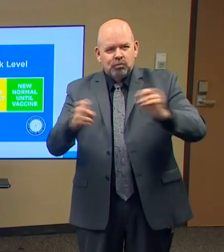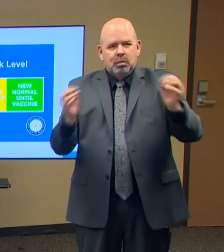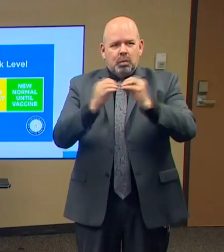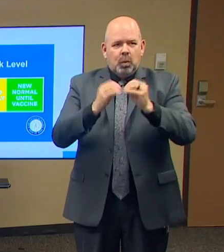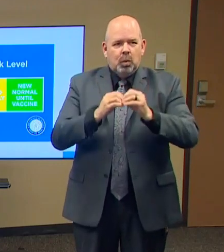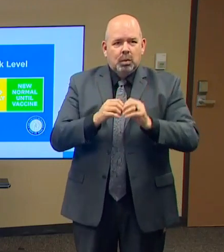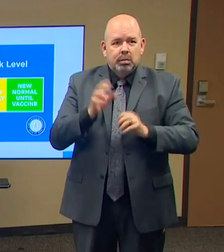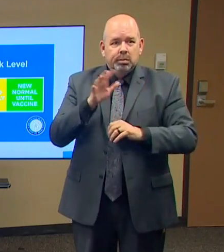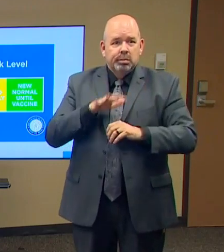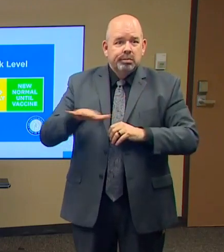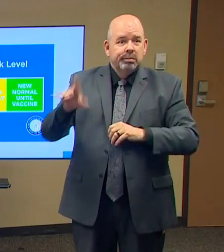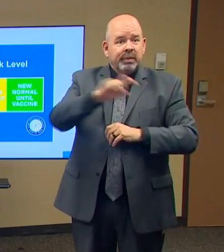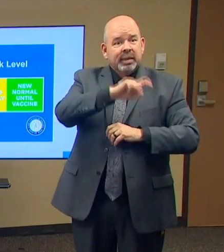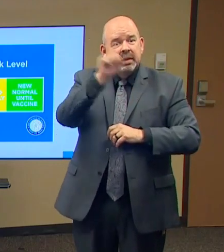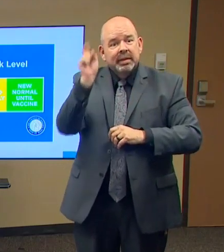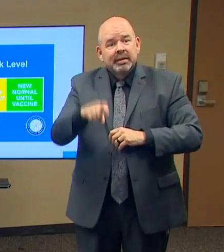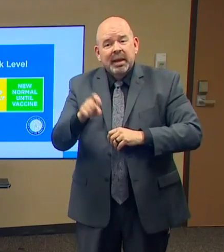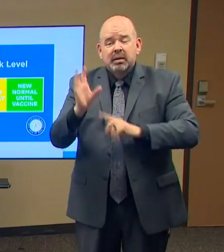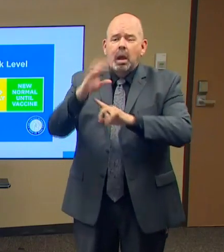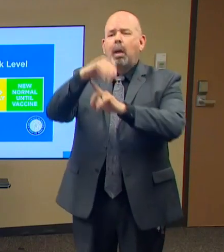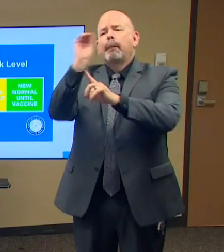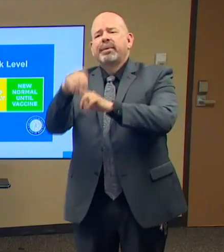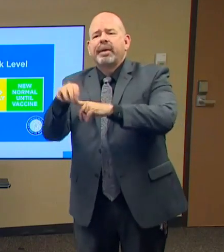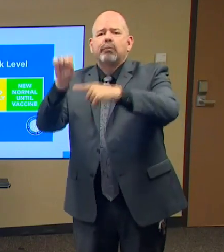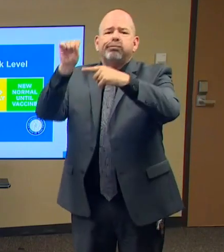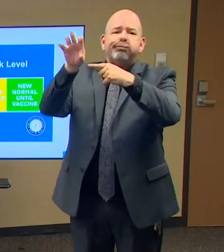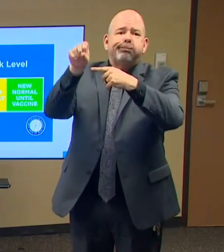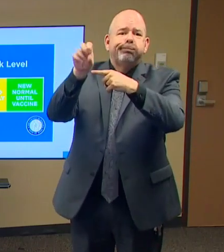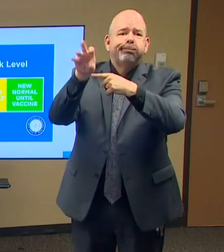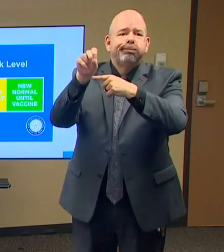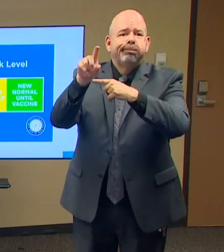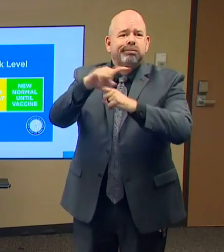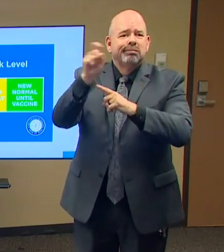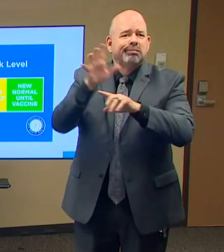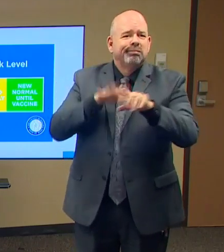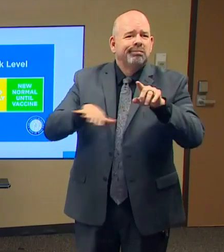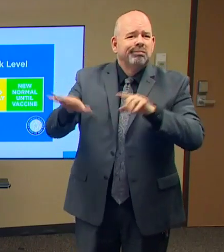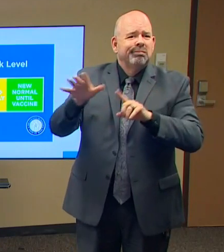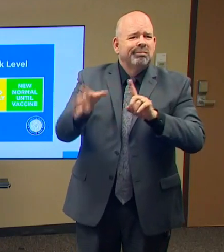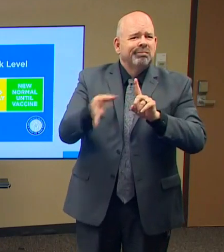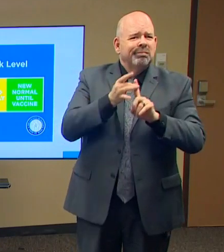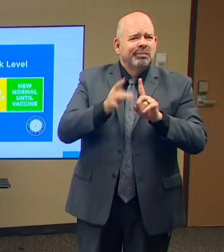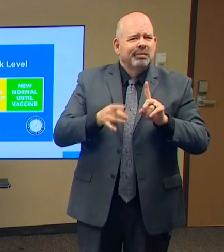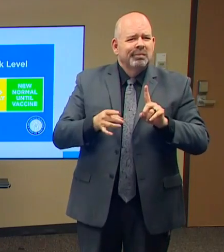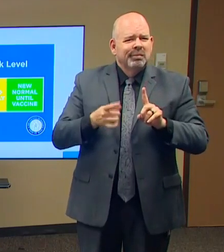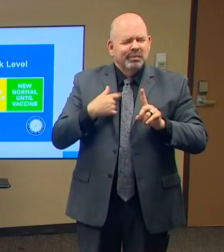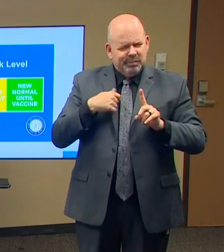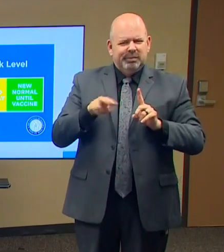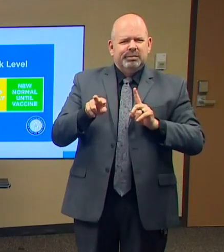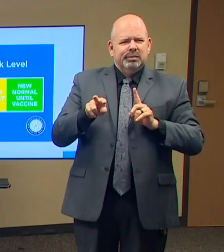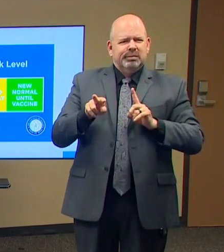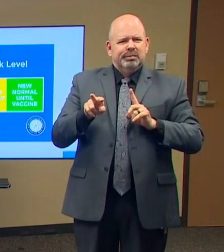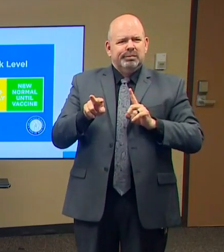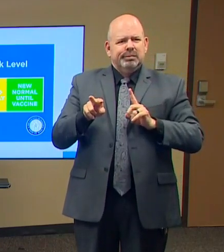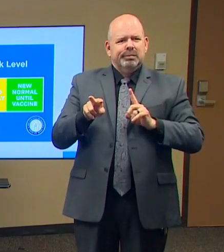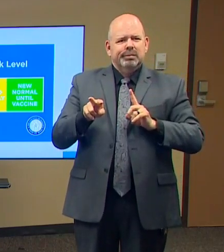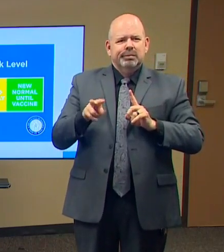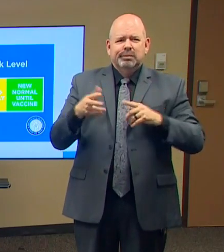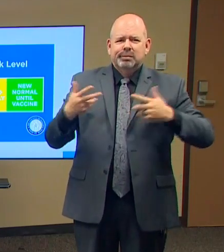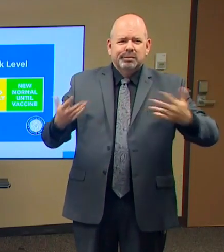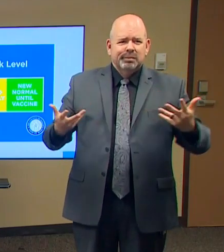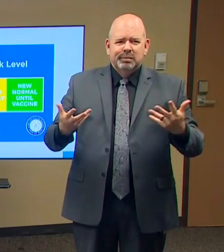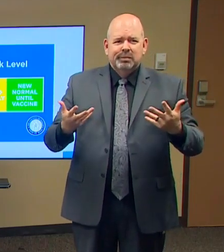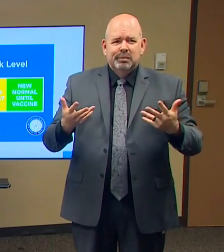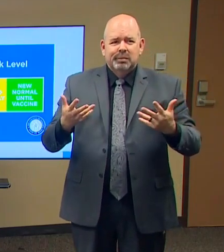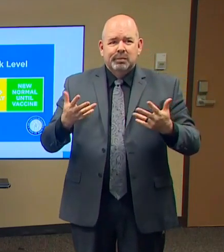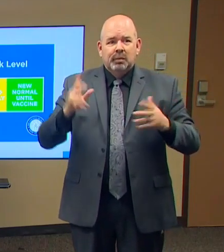in terms of percentage positives for the whole state. But that, again, there were some initiatives where every nursing home